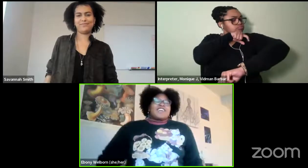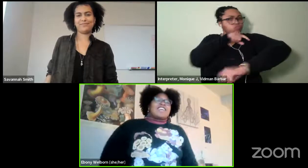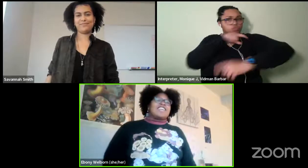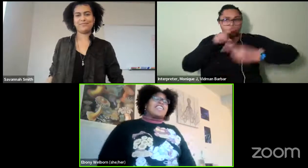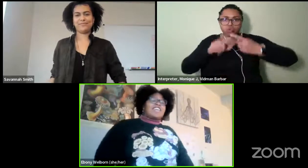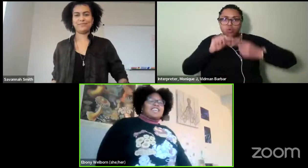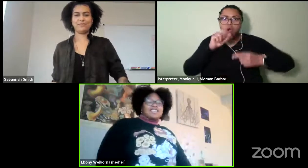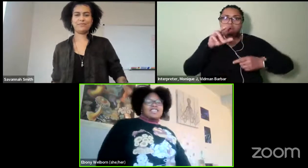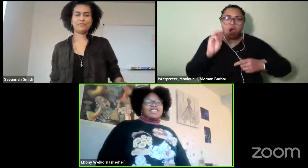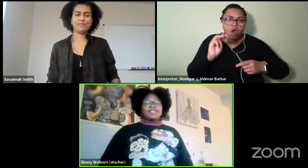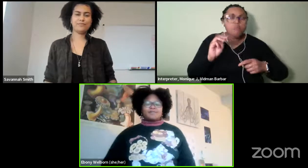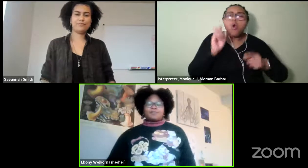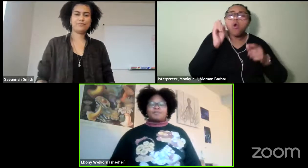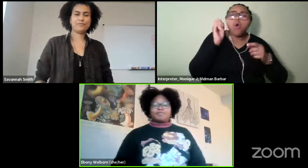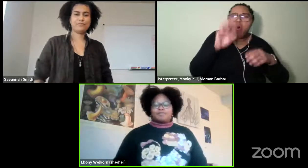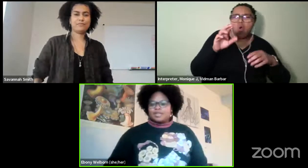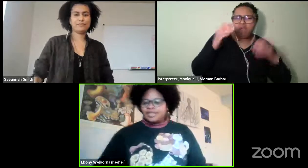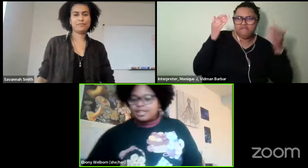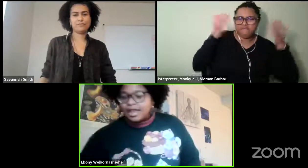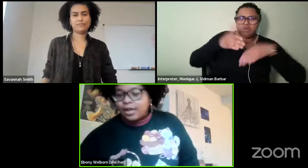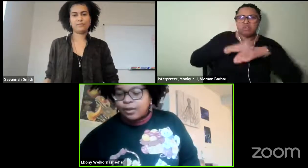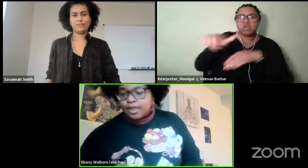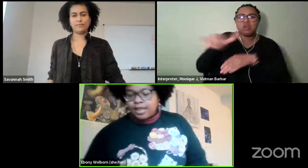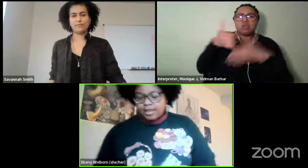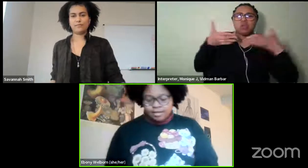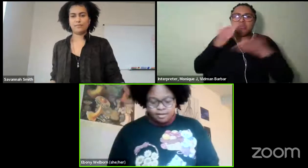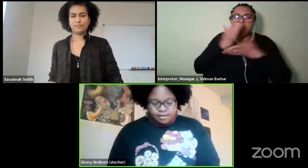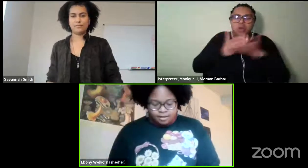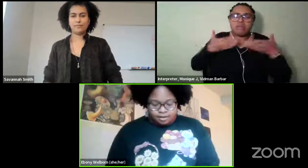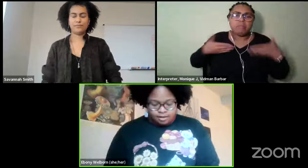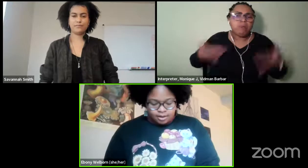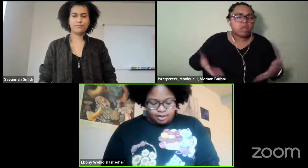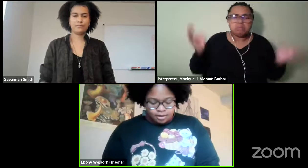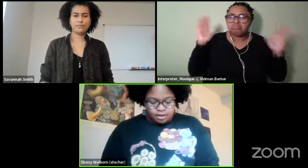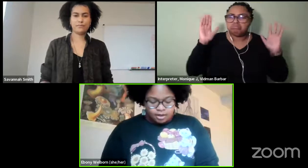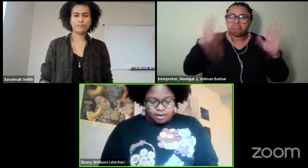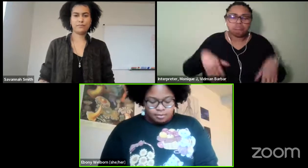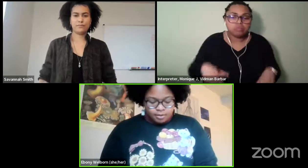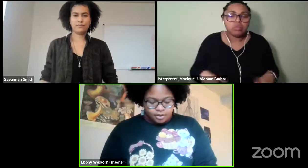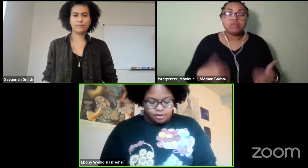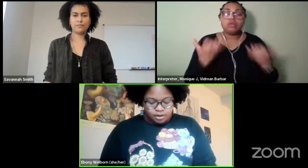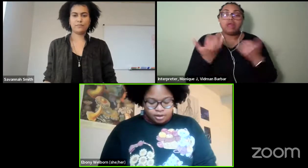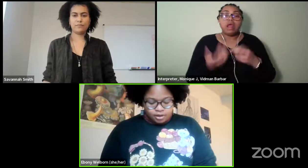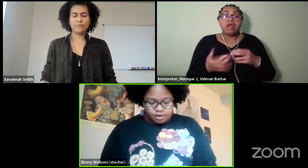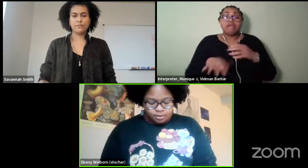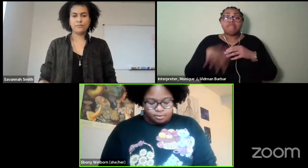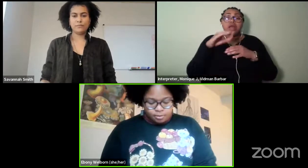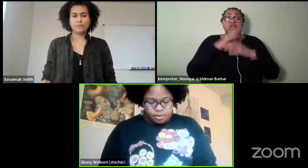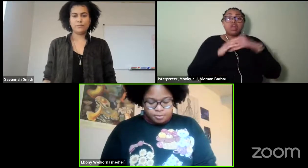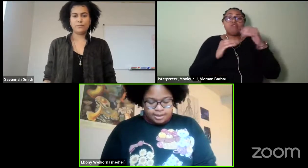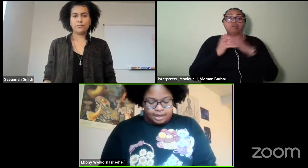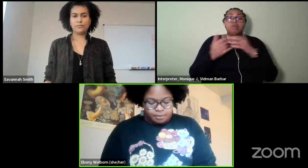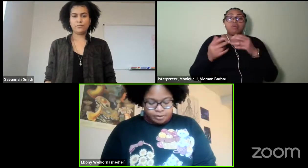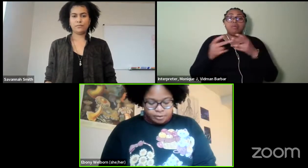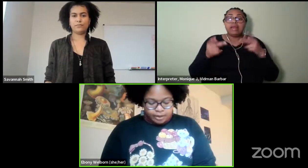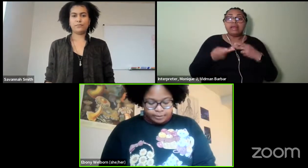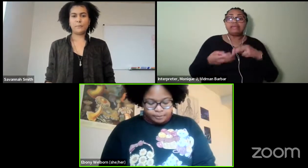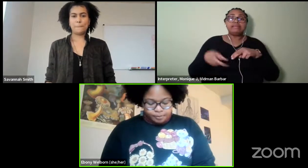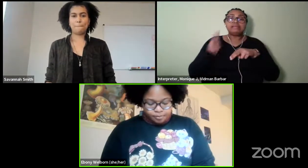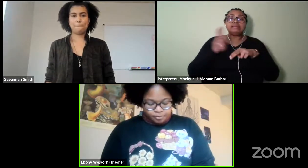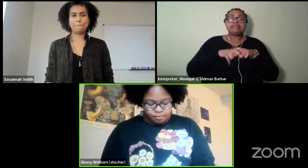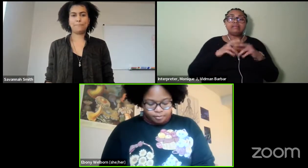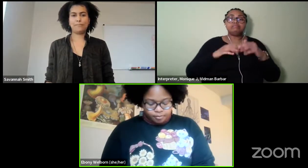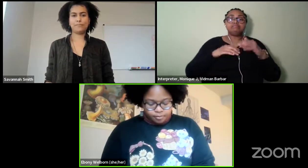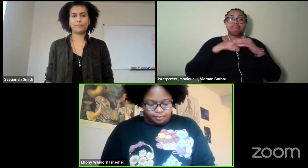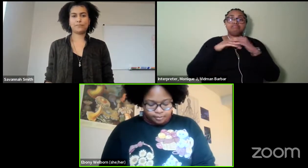You can go ahead and settle in. And I'm just going to pull up a timer real quick.